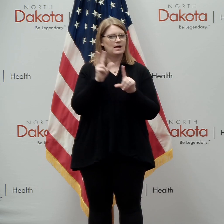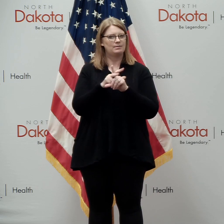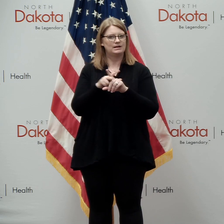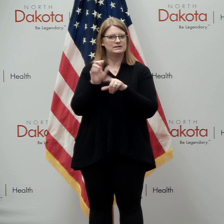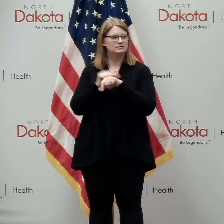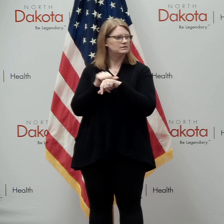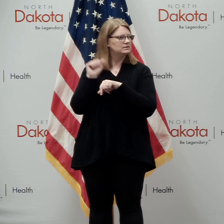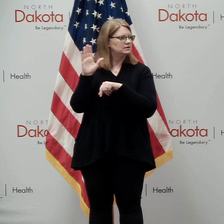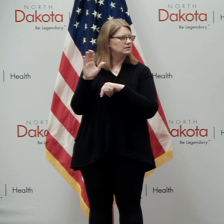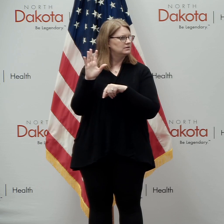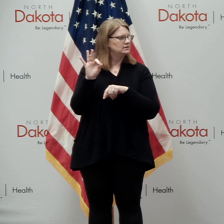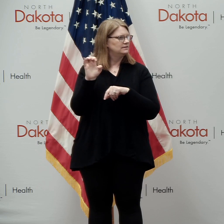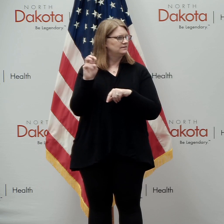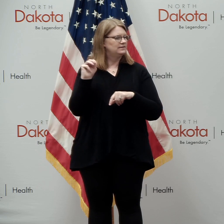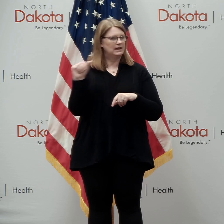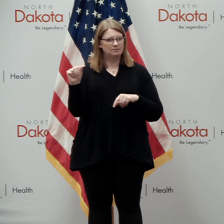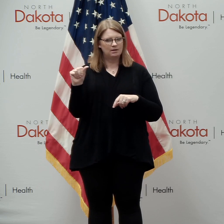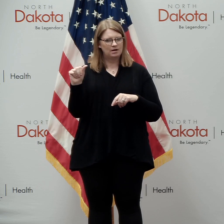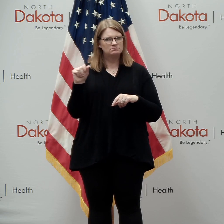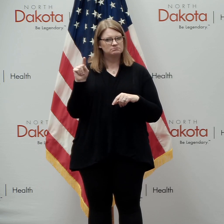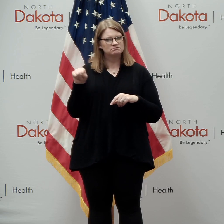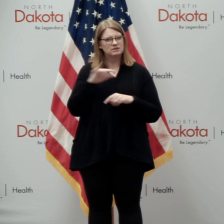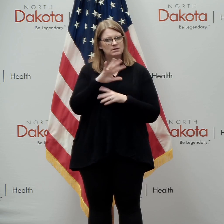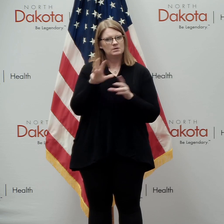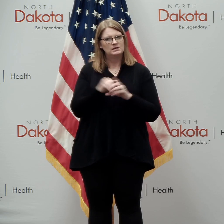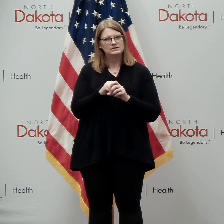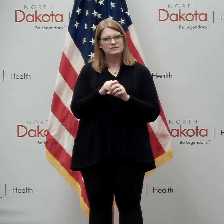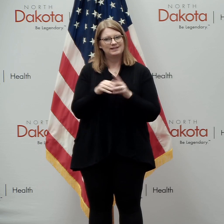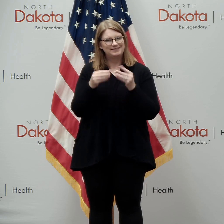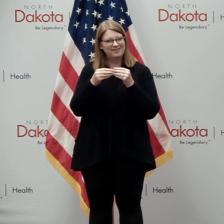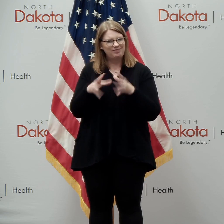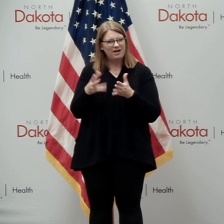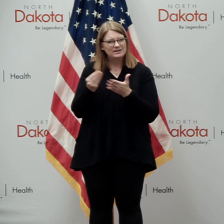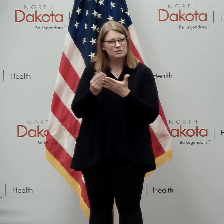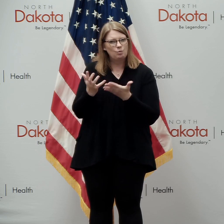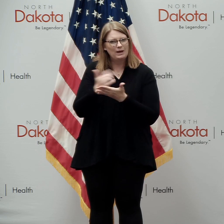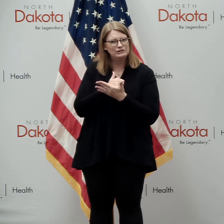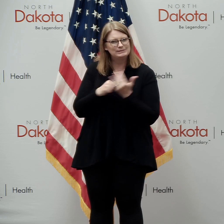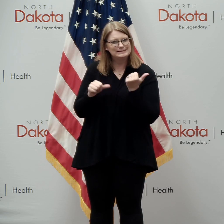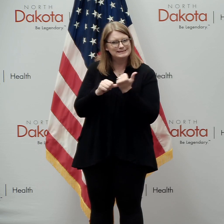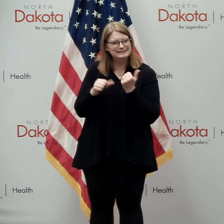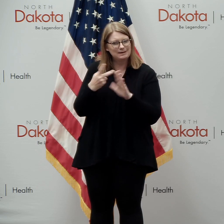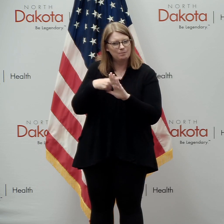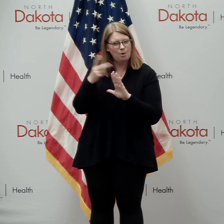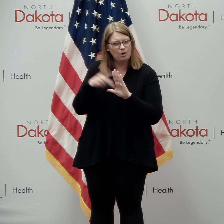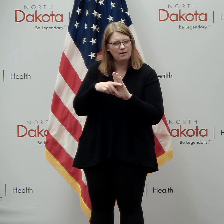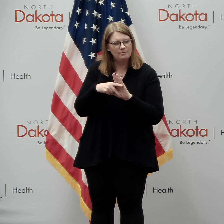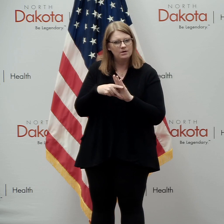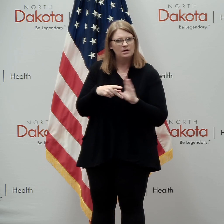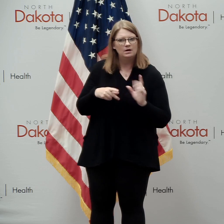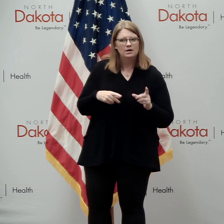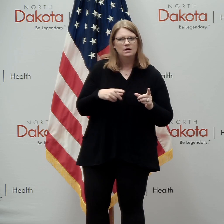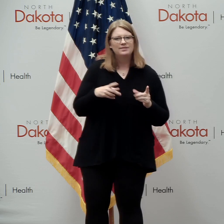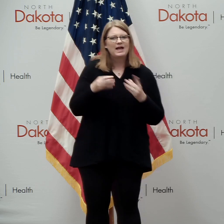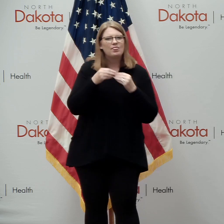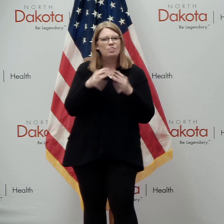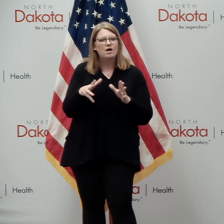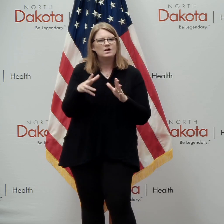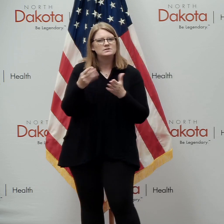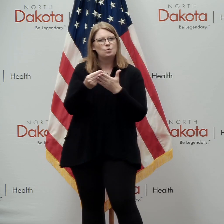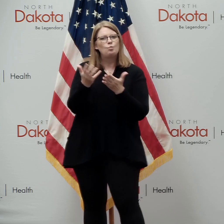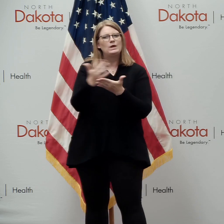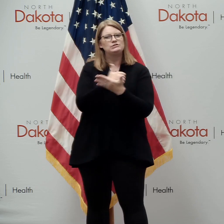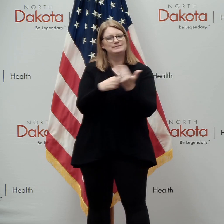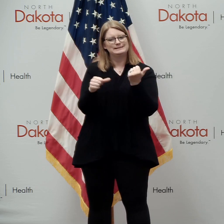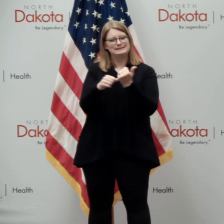application to FEMA for participation in the Lost Wages Assistance Program. And again, this was the Lost Wages Assistance